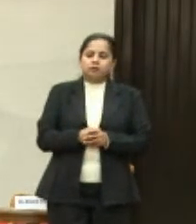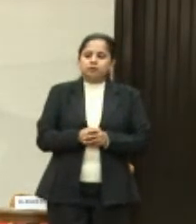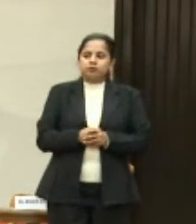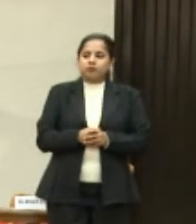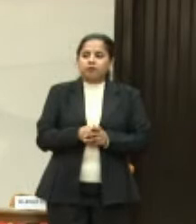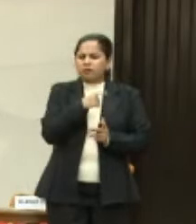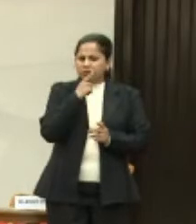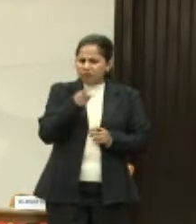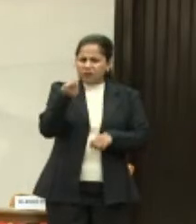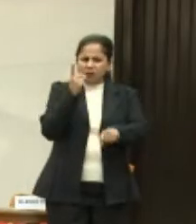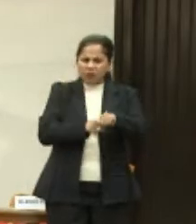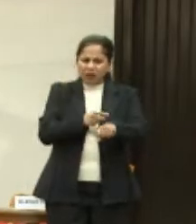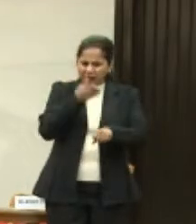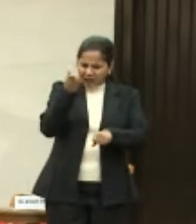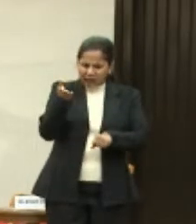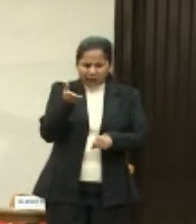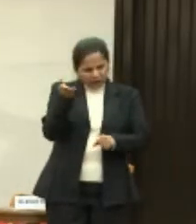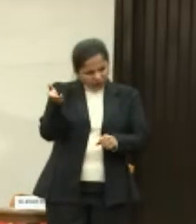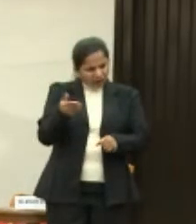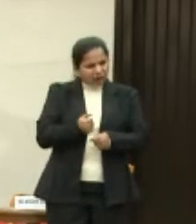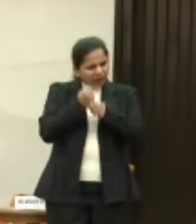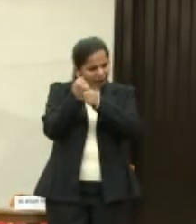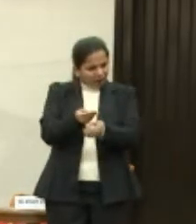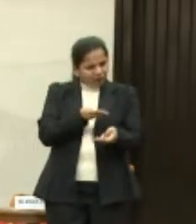You're supposed to punish him, you rewarded him.